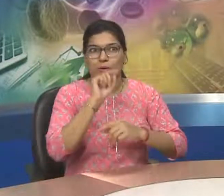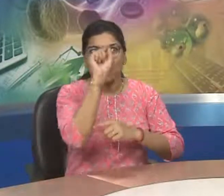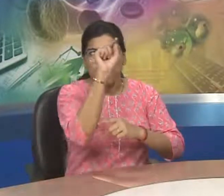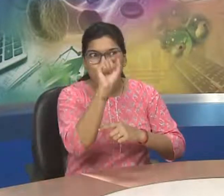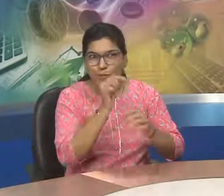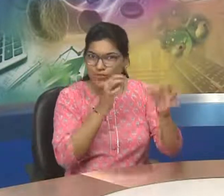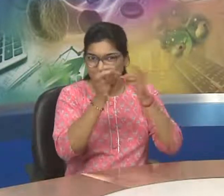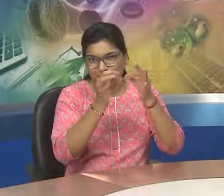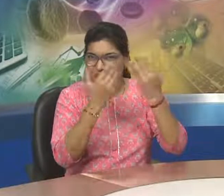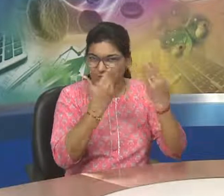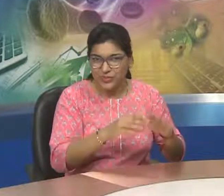Biotic component.